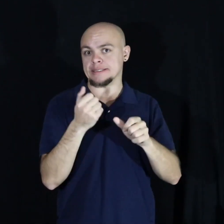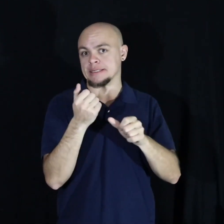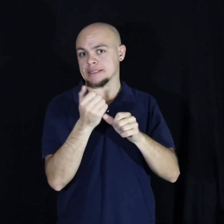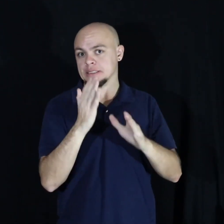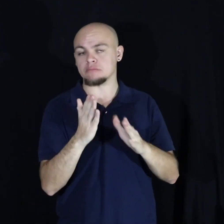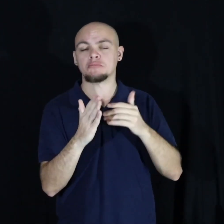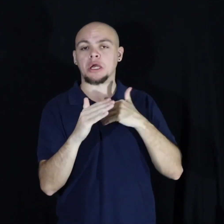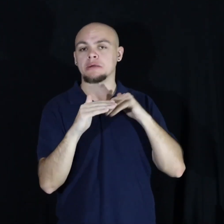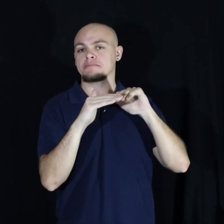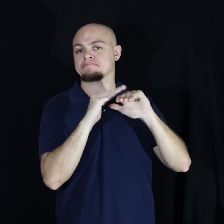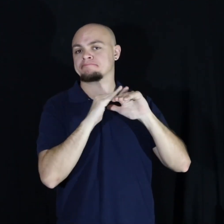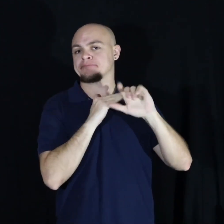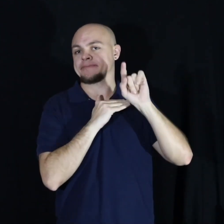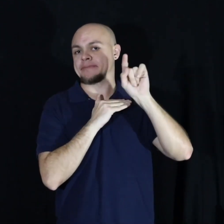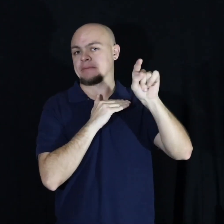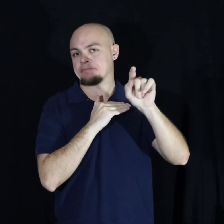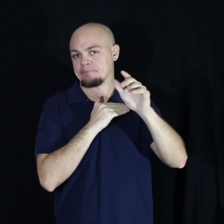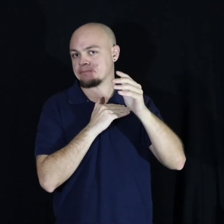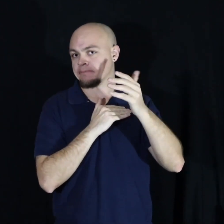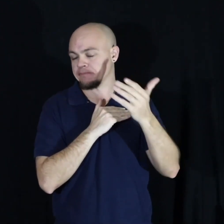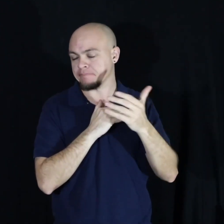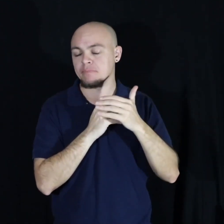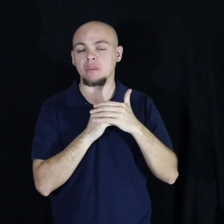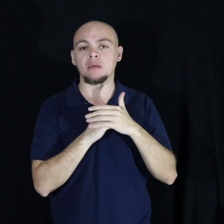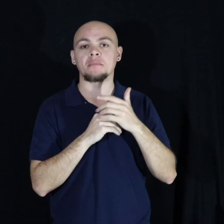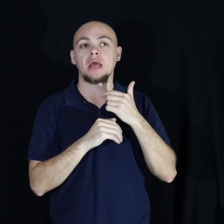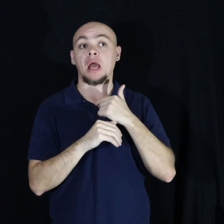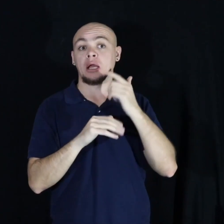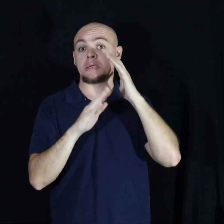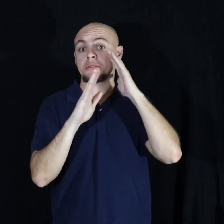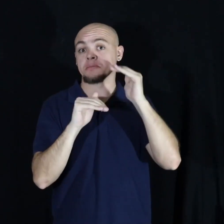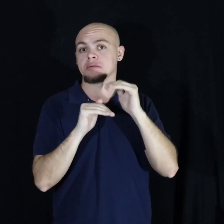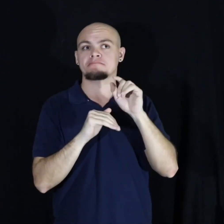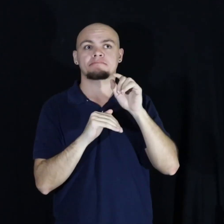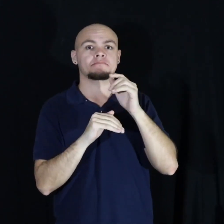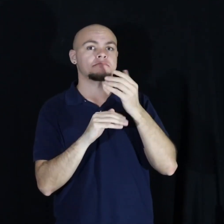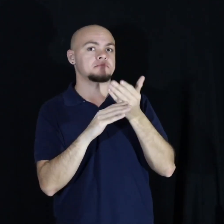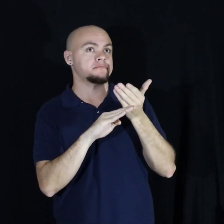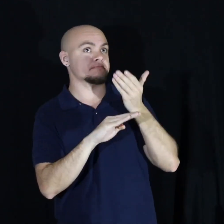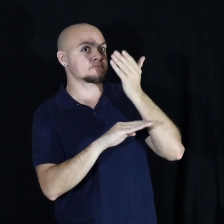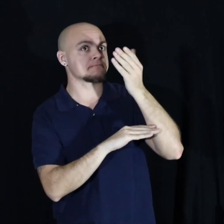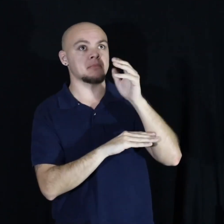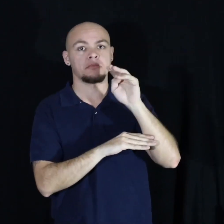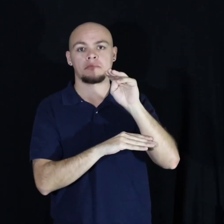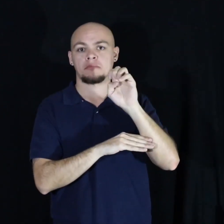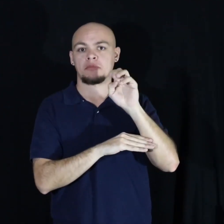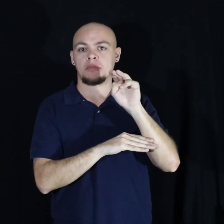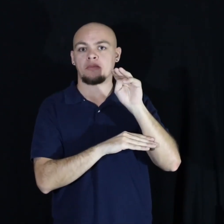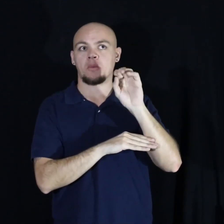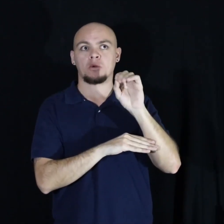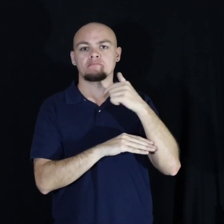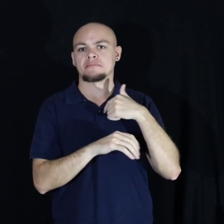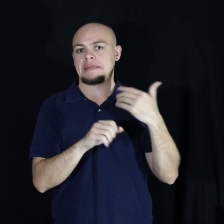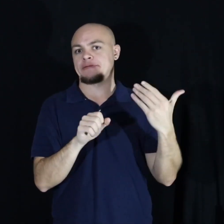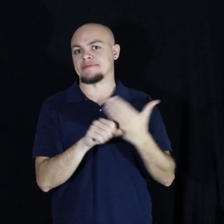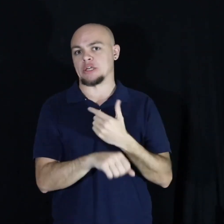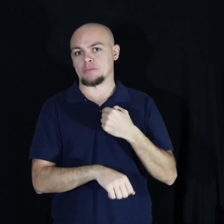had access to him. But I fully anticipated that once I sent the memo, I would be fired the next